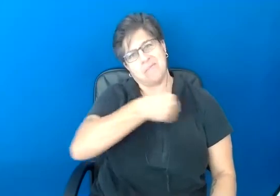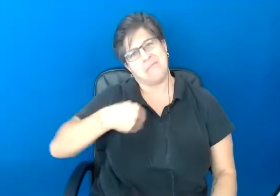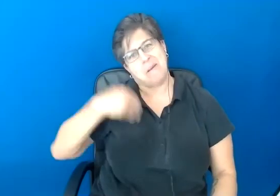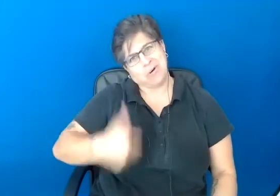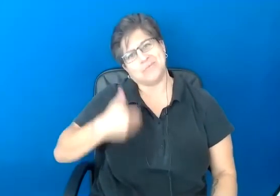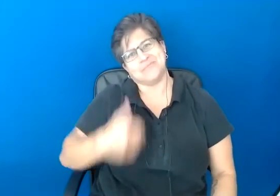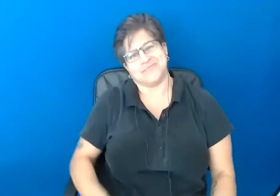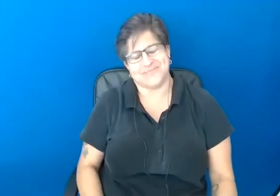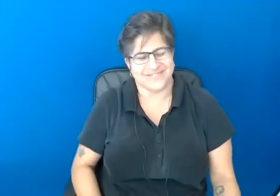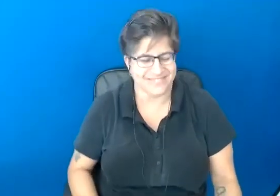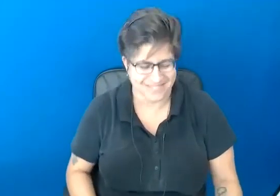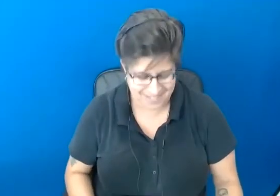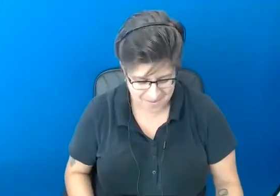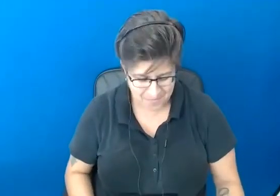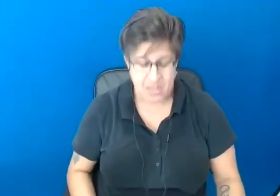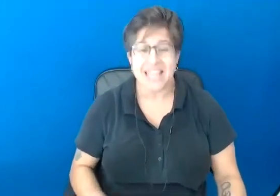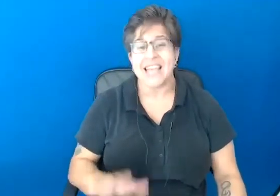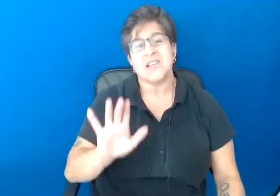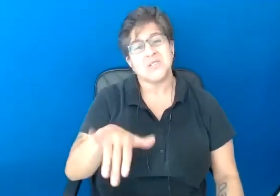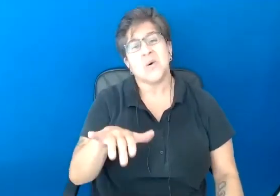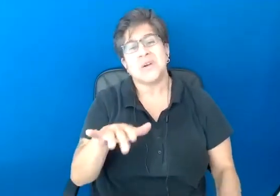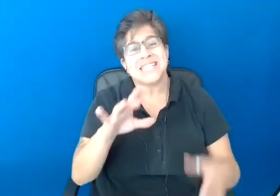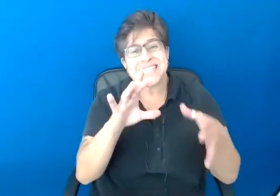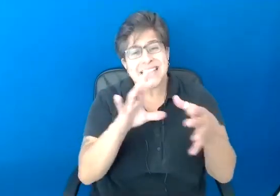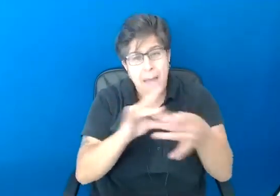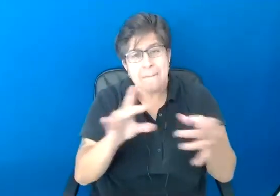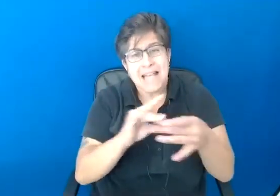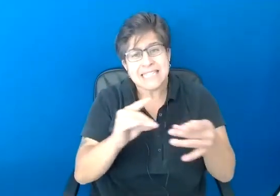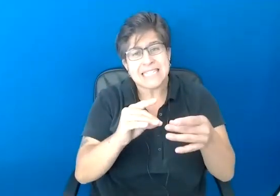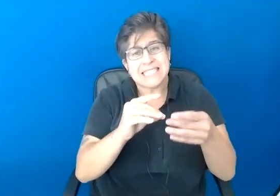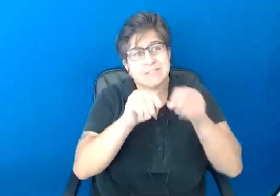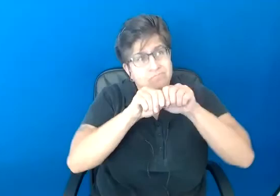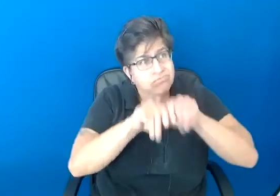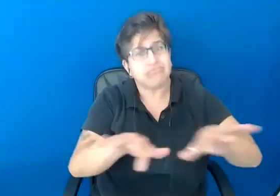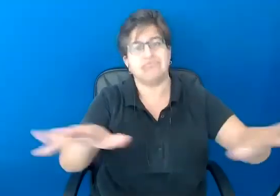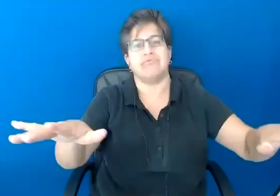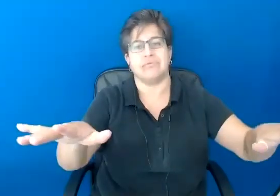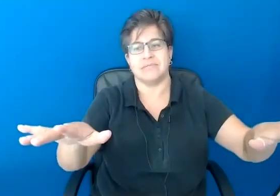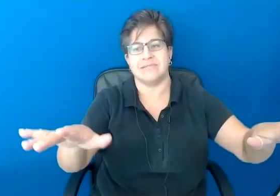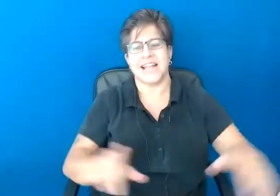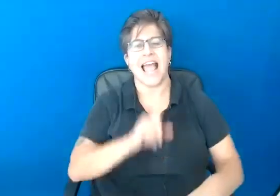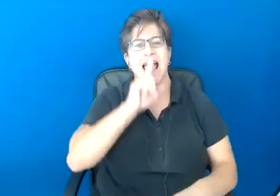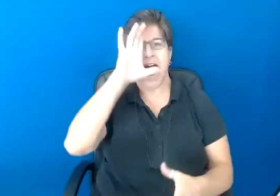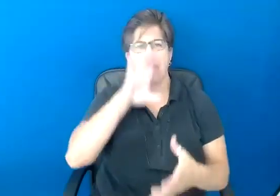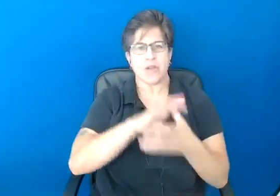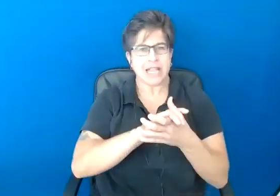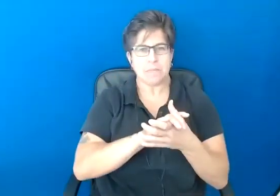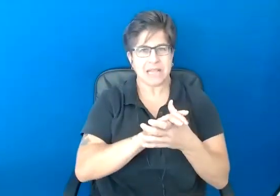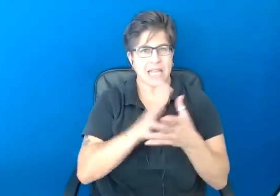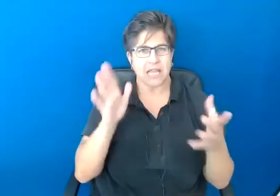really believe what is critical is whenever anybody reaches out for help,